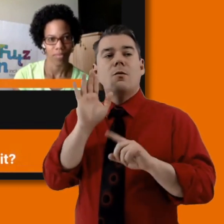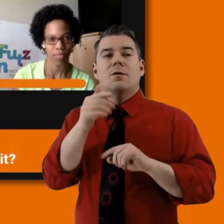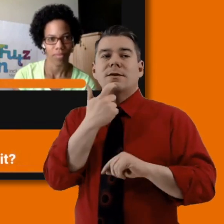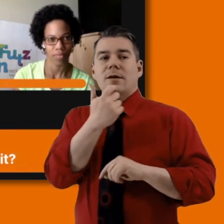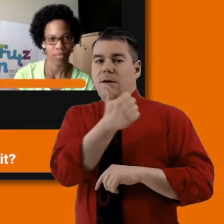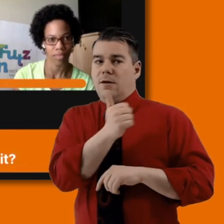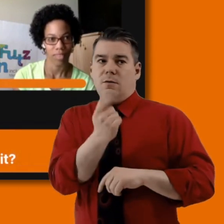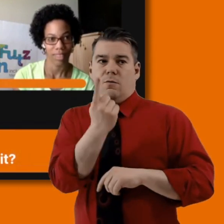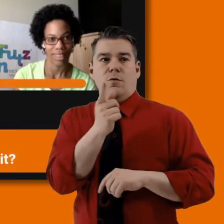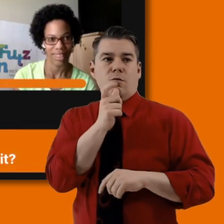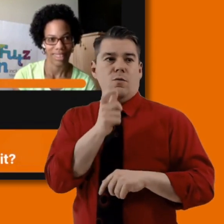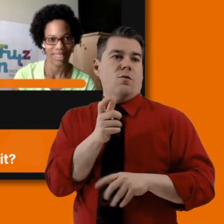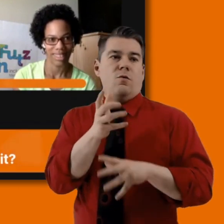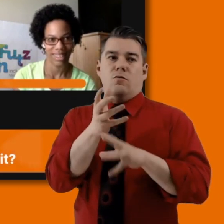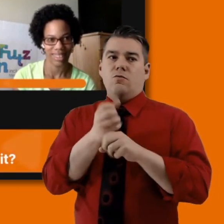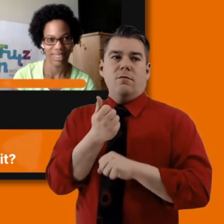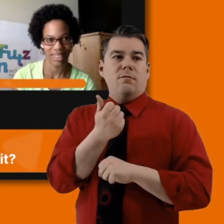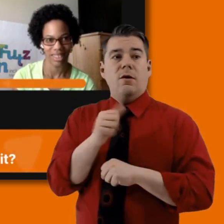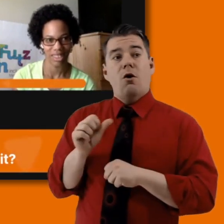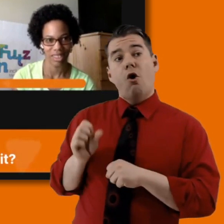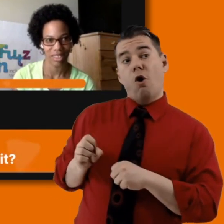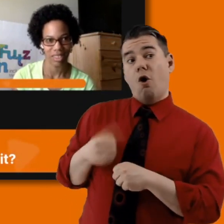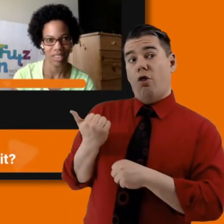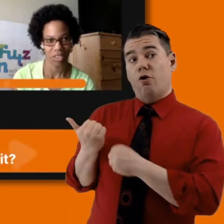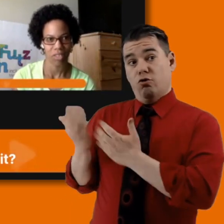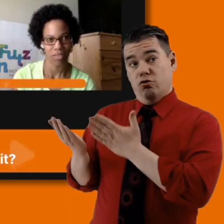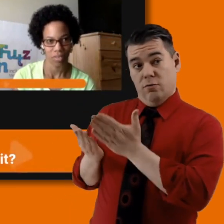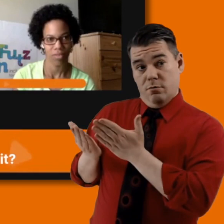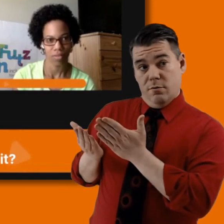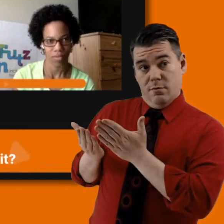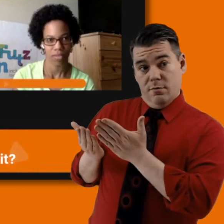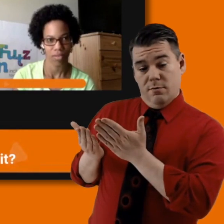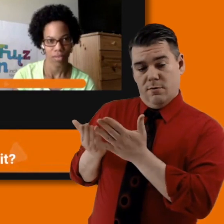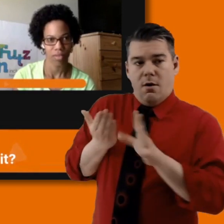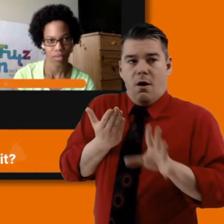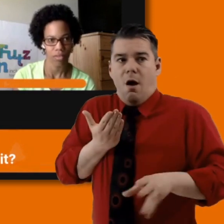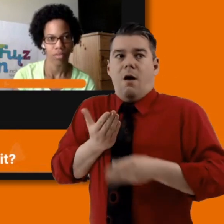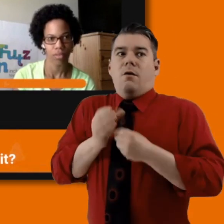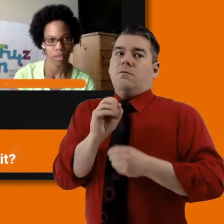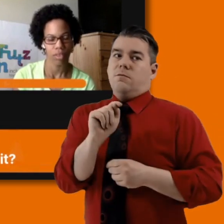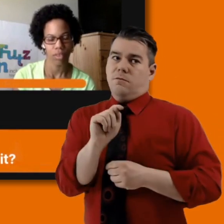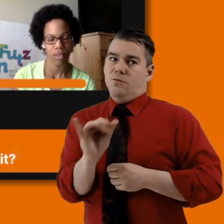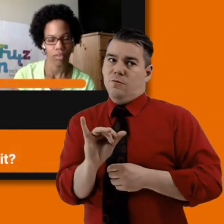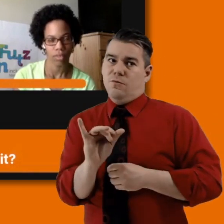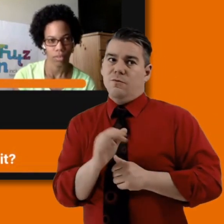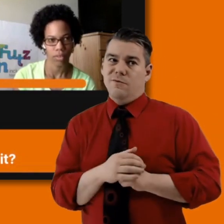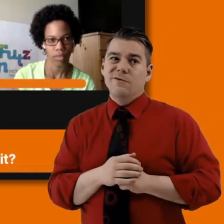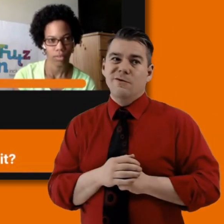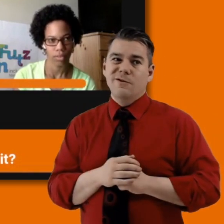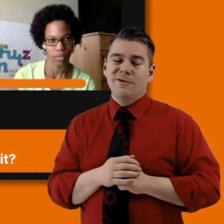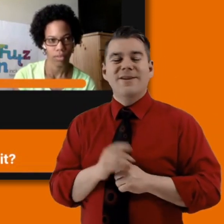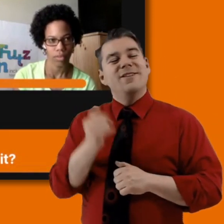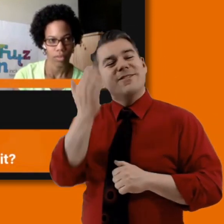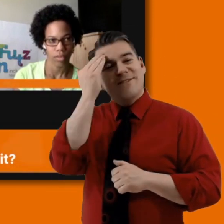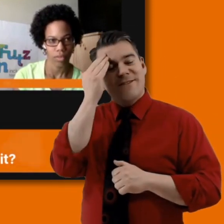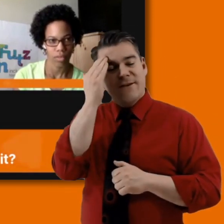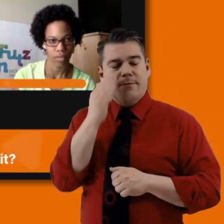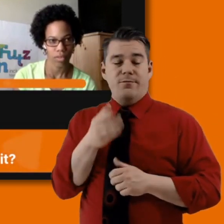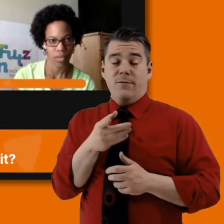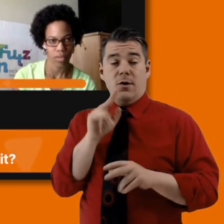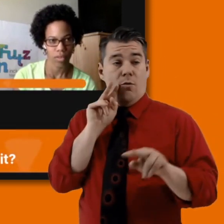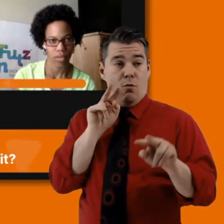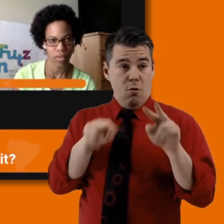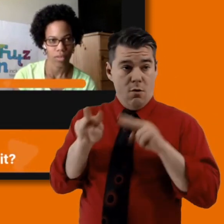anyone who's receiving any other service can probably receive OT. And, if after you watch